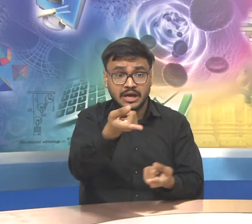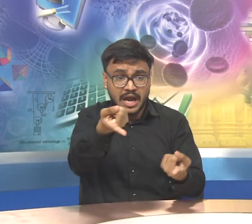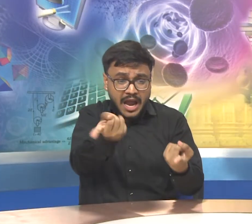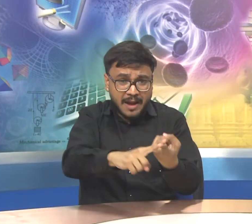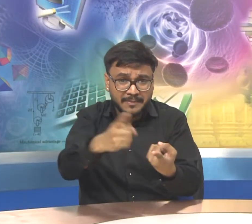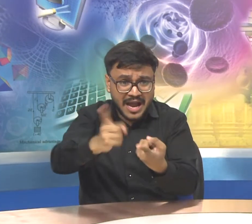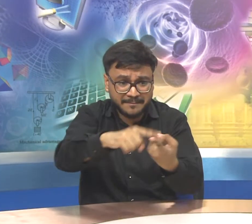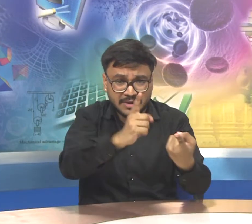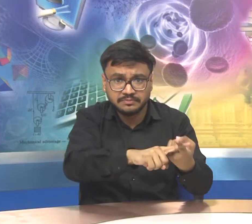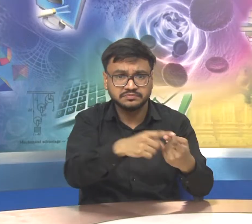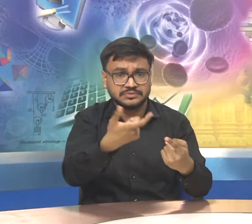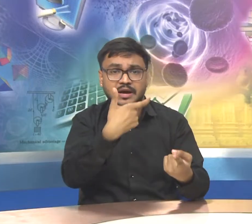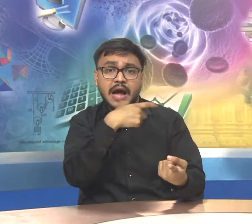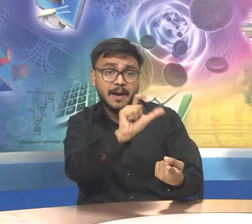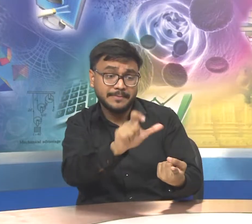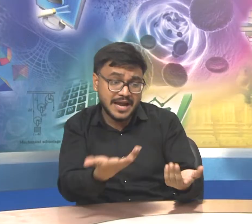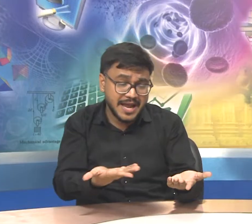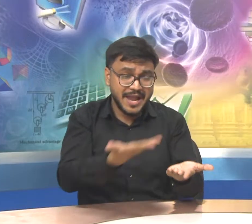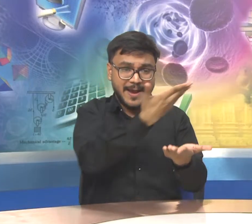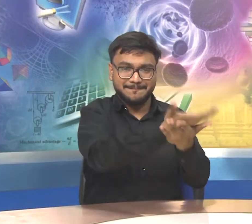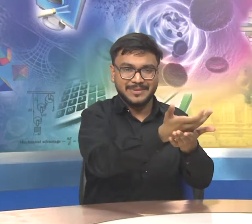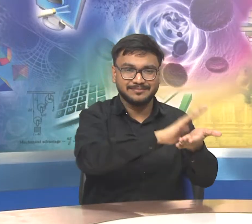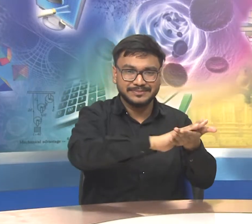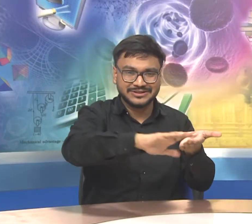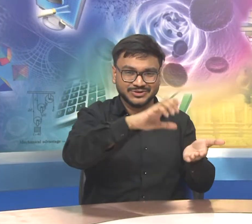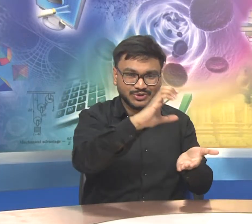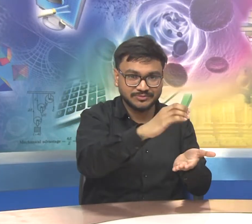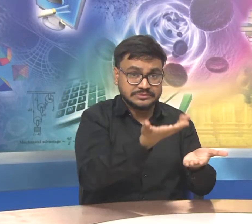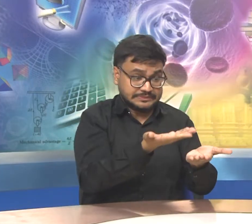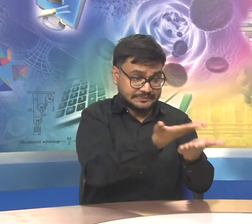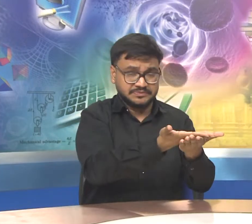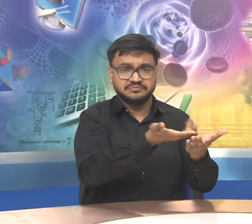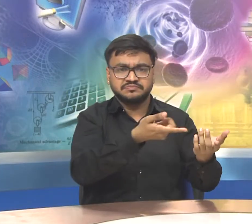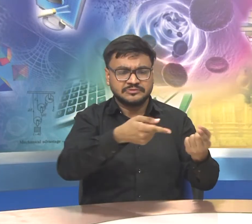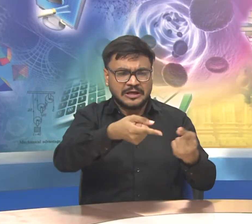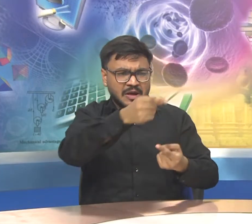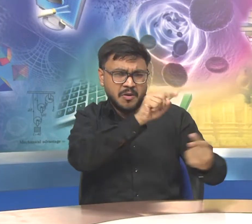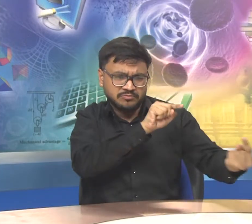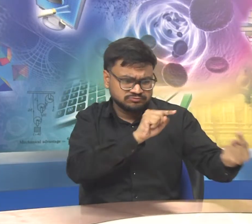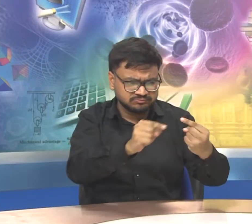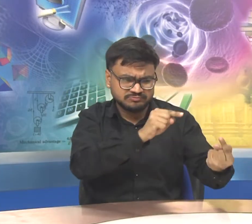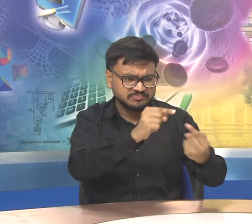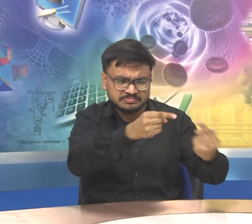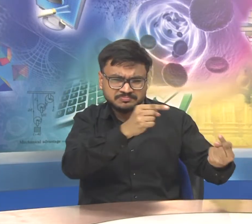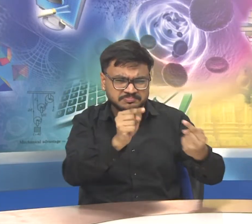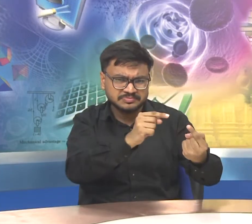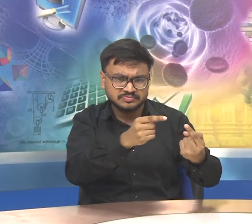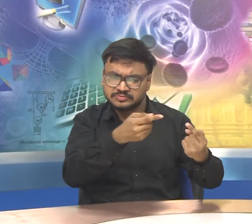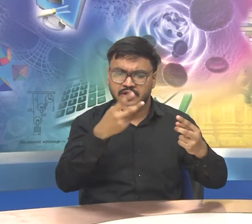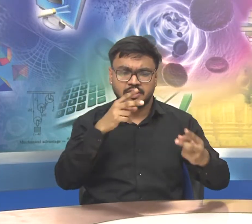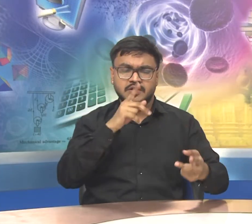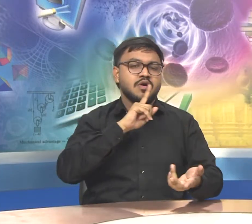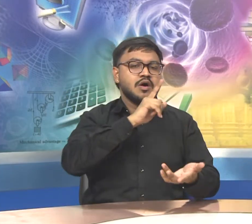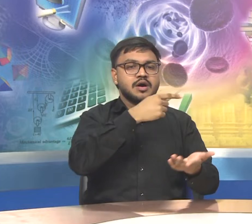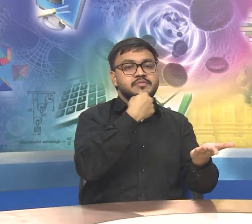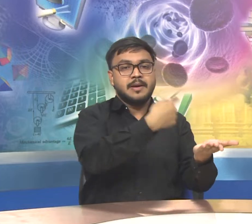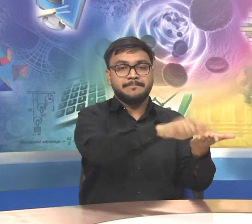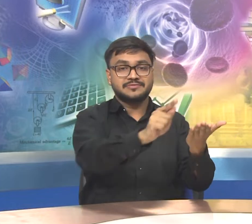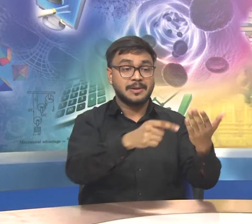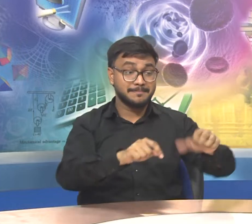The Supreme Court has vast appellate jurisdiction. It hears appeals against